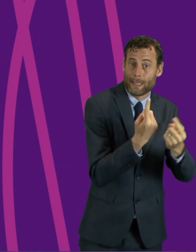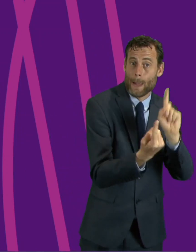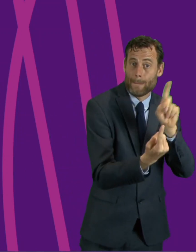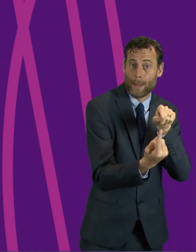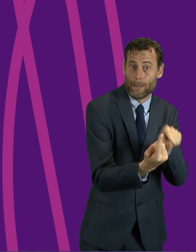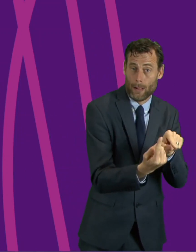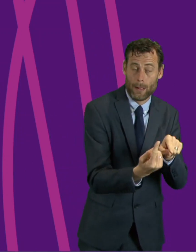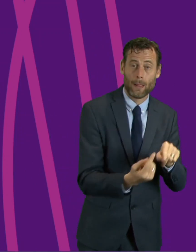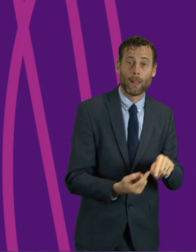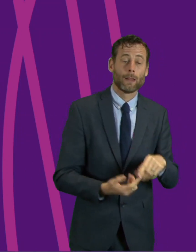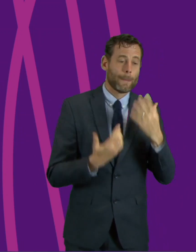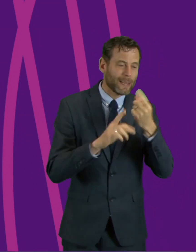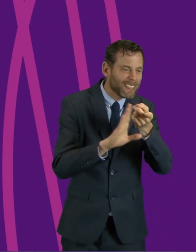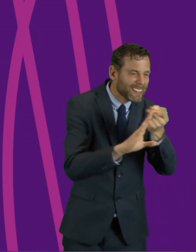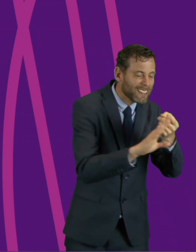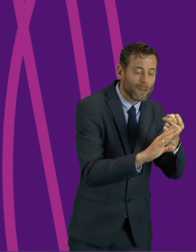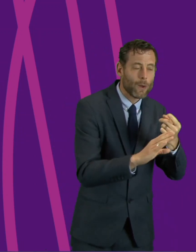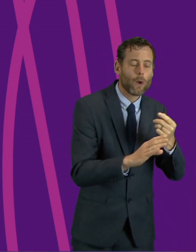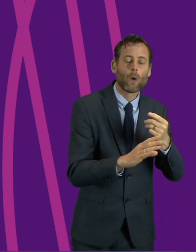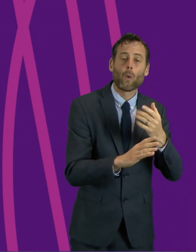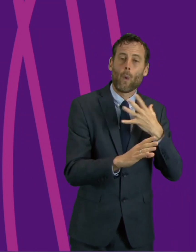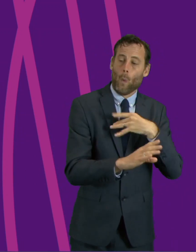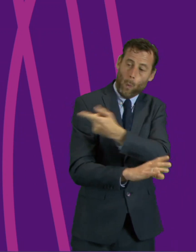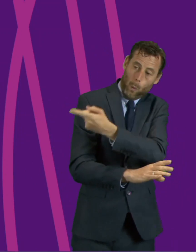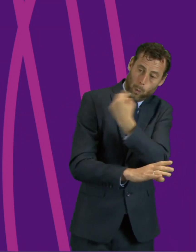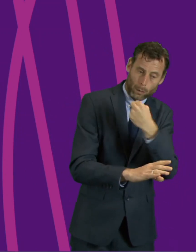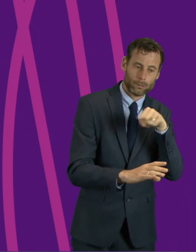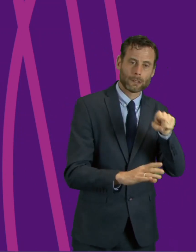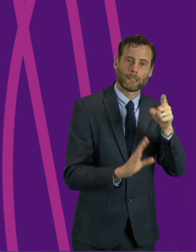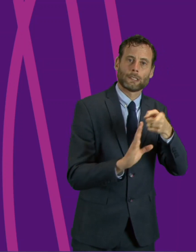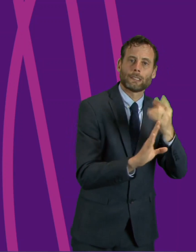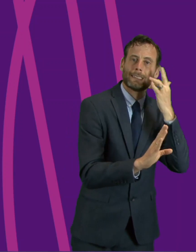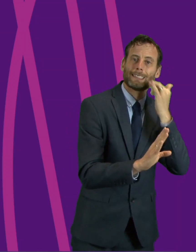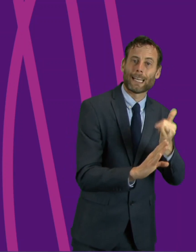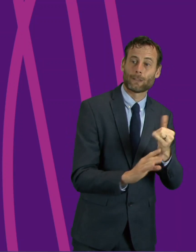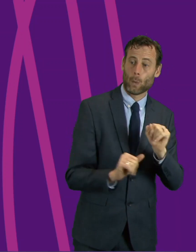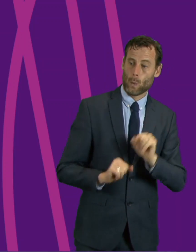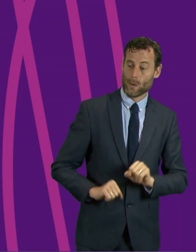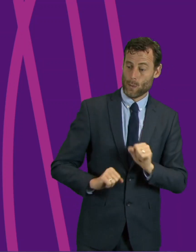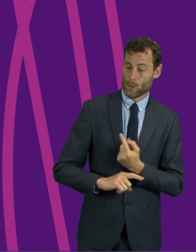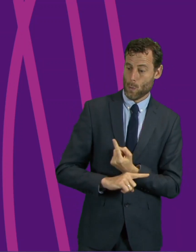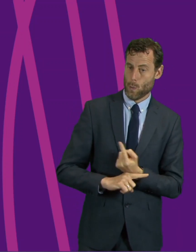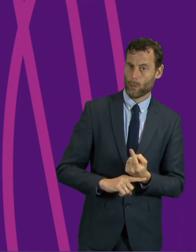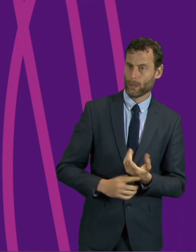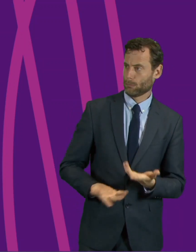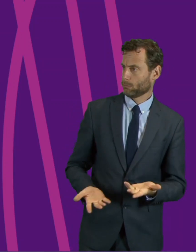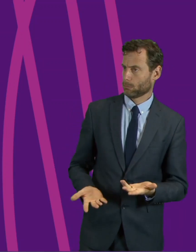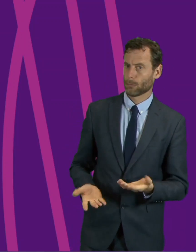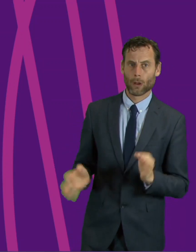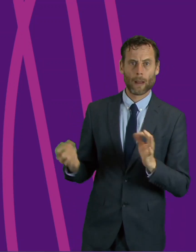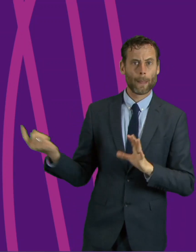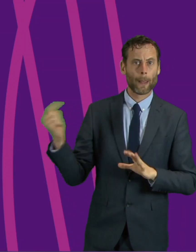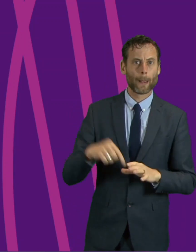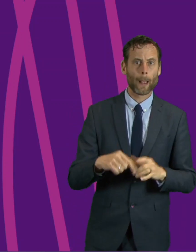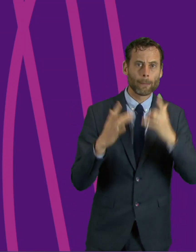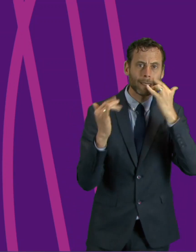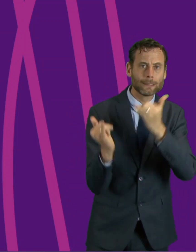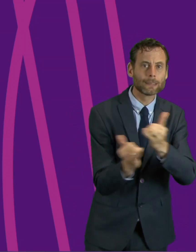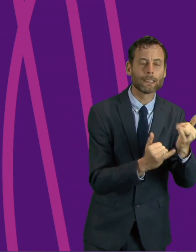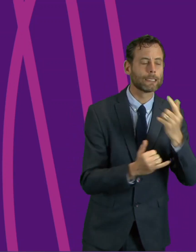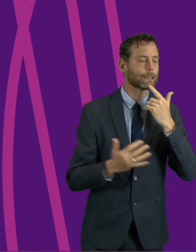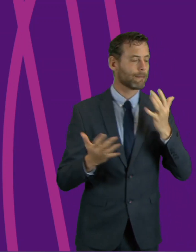tests to be undertaken on all residents and staff. They have been told by NHS Grampian that testing kits are not available and that there are no plans to